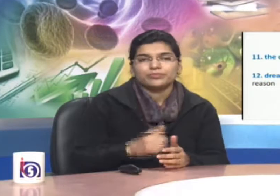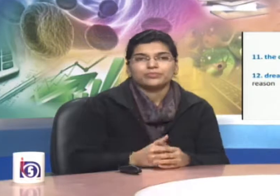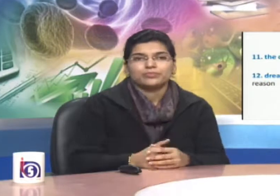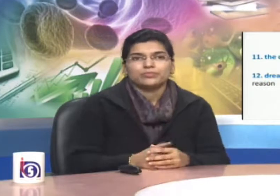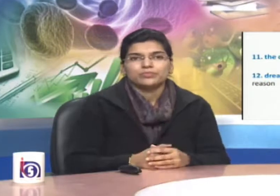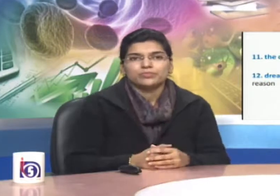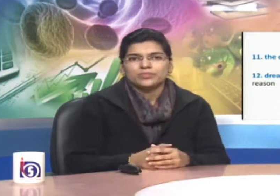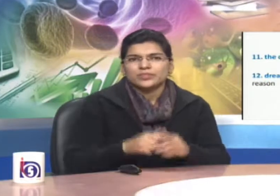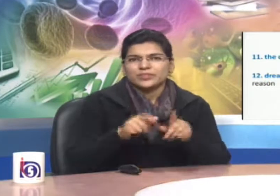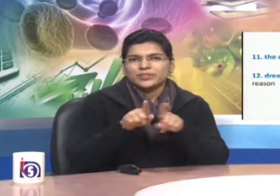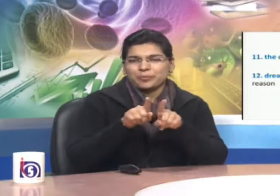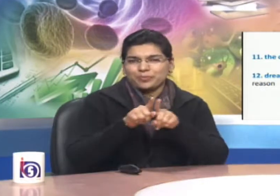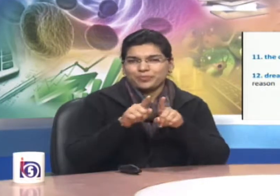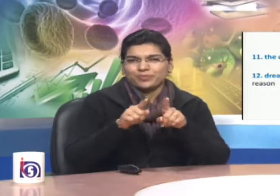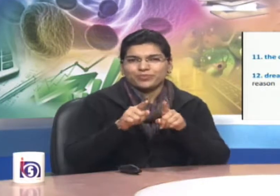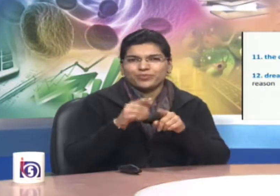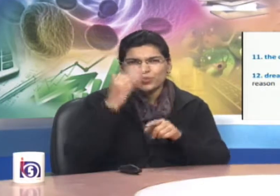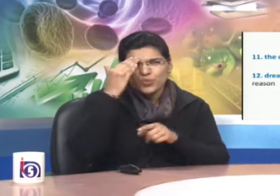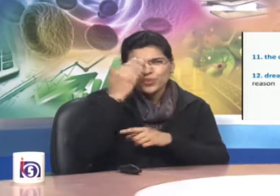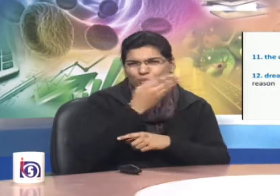Twelfth word is